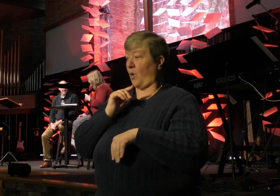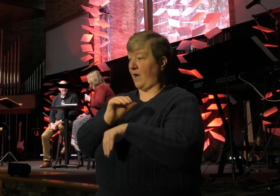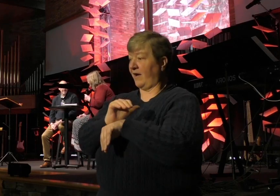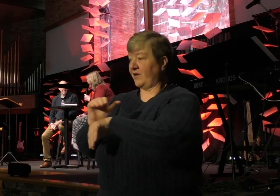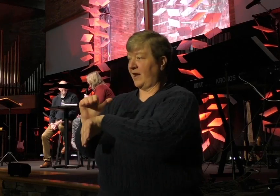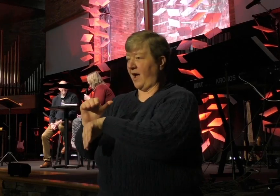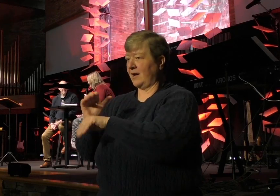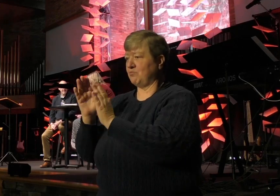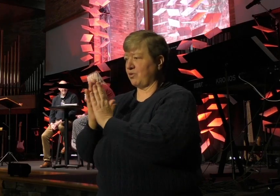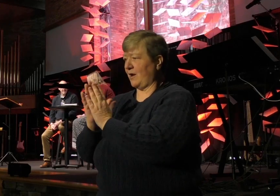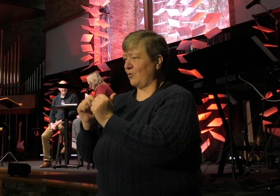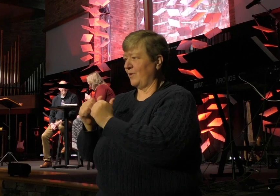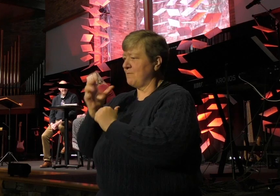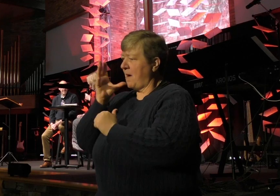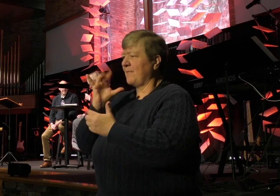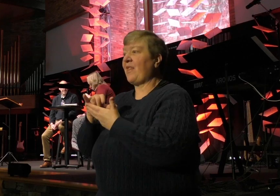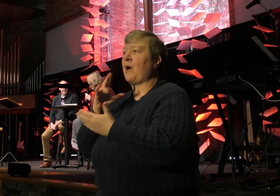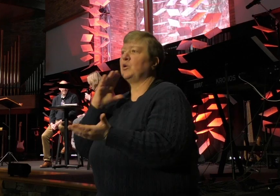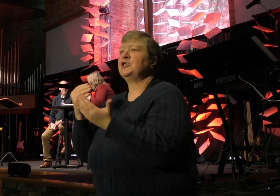for me.